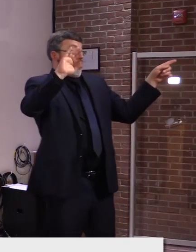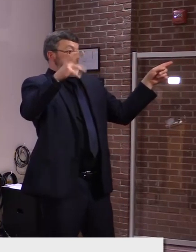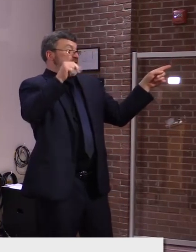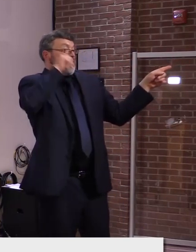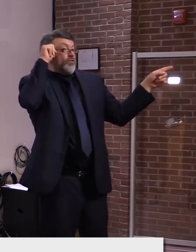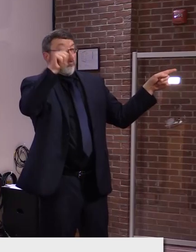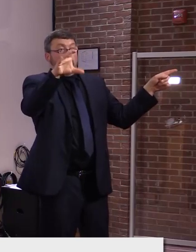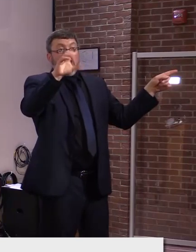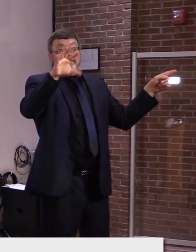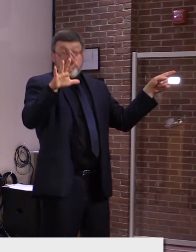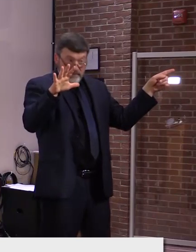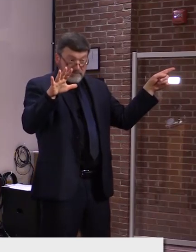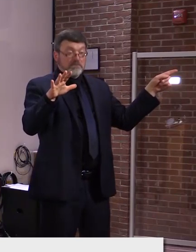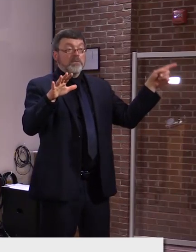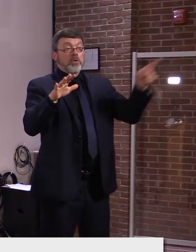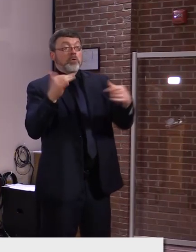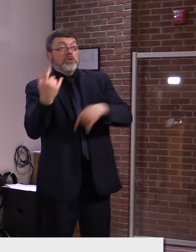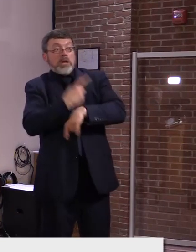demographics.